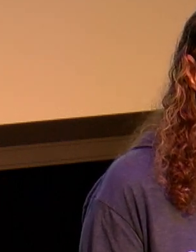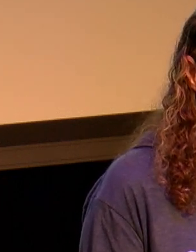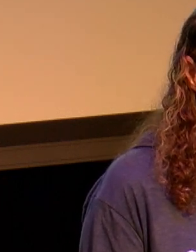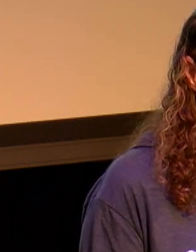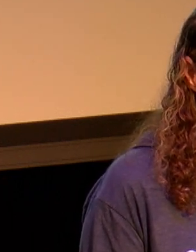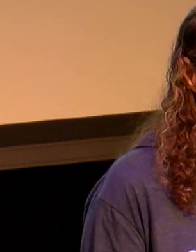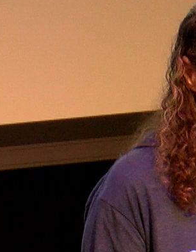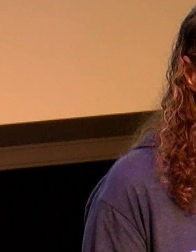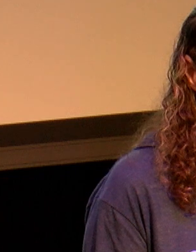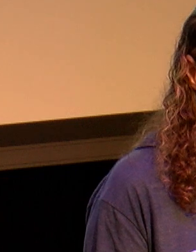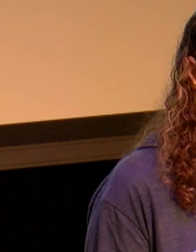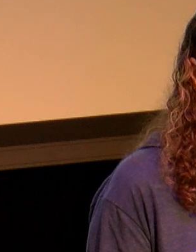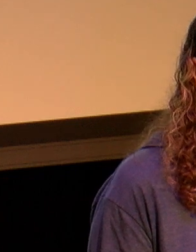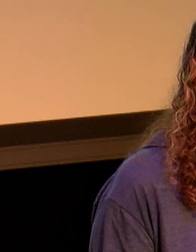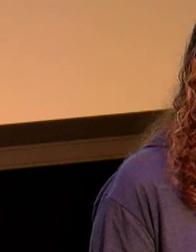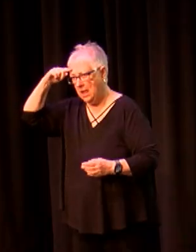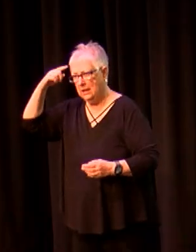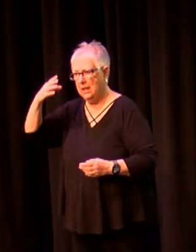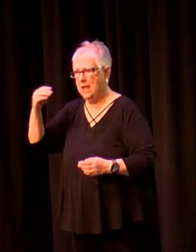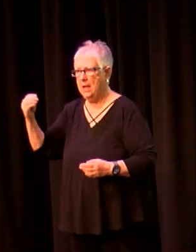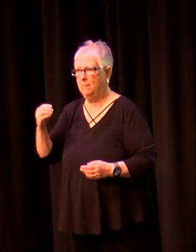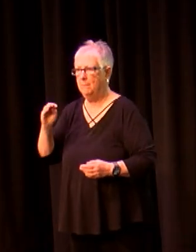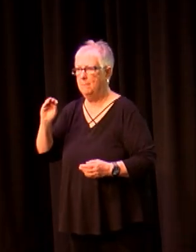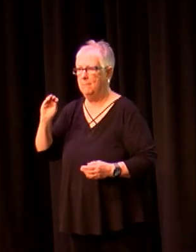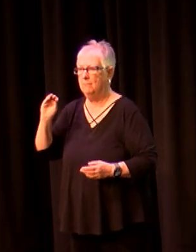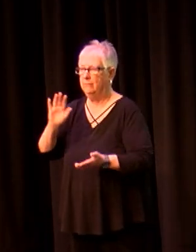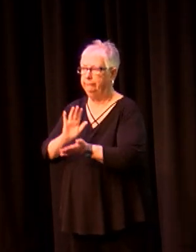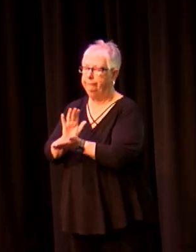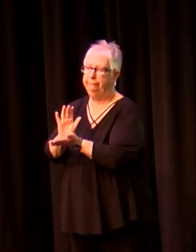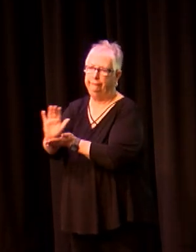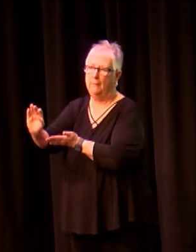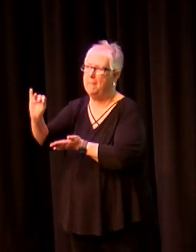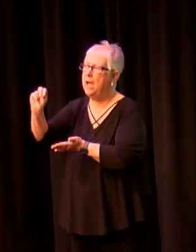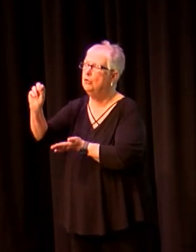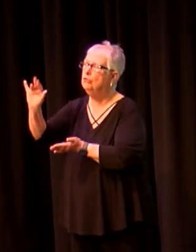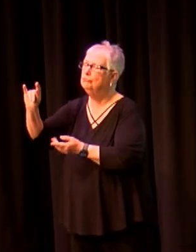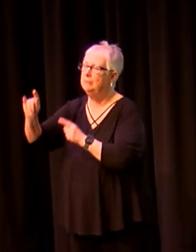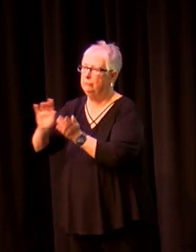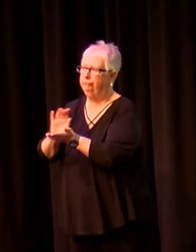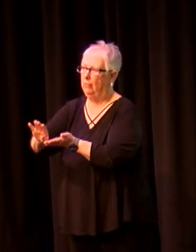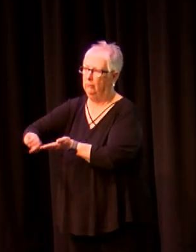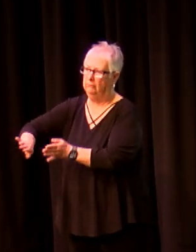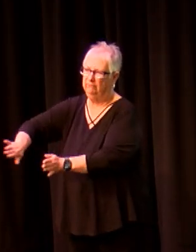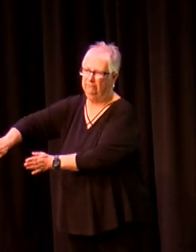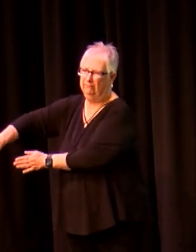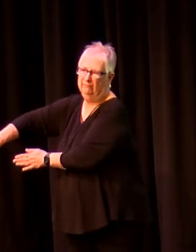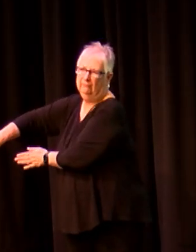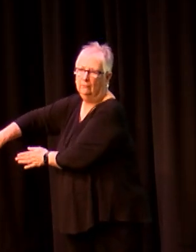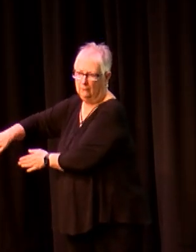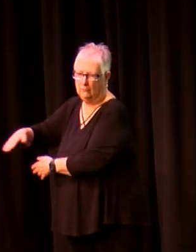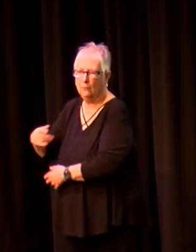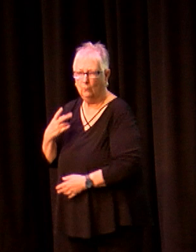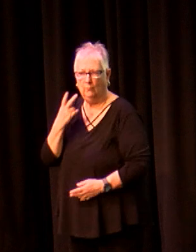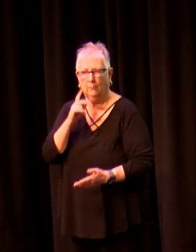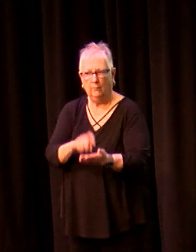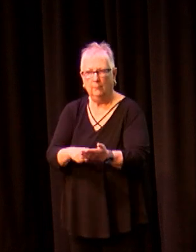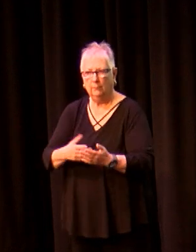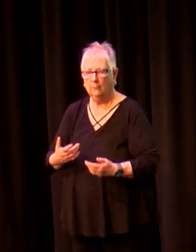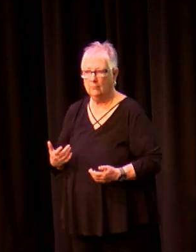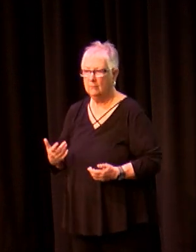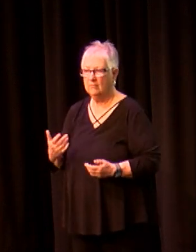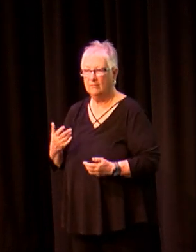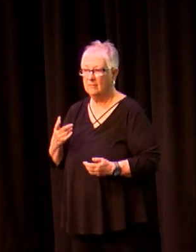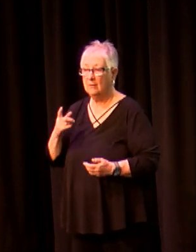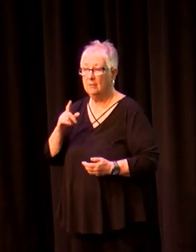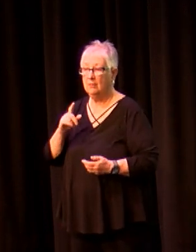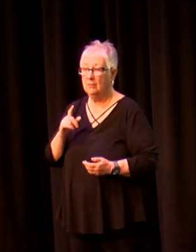people from accessing opportunities. From barriers to funding homeownership, like excluding Black World War II servicemen from obtaining VA